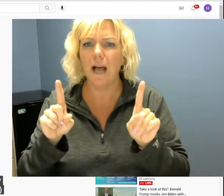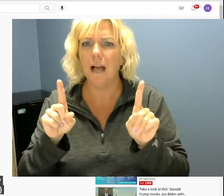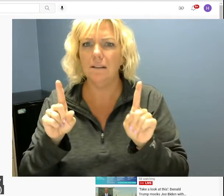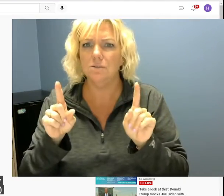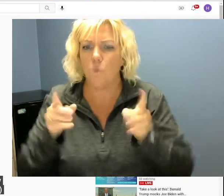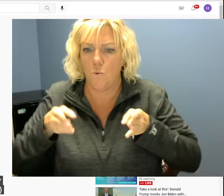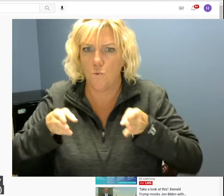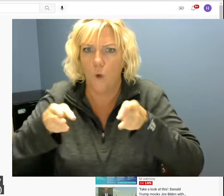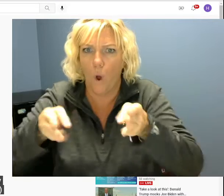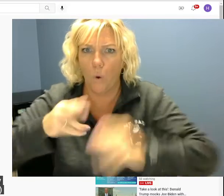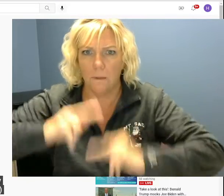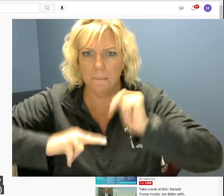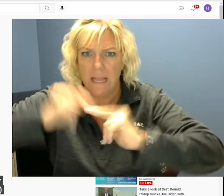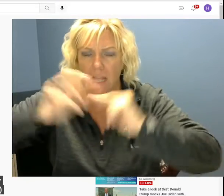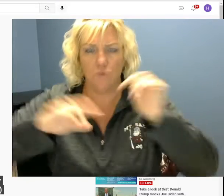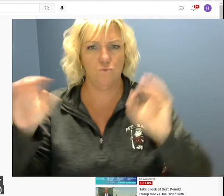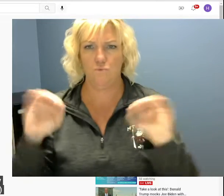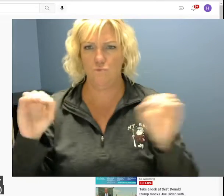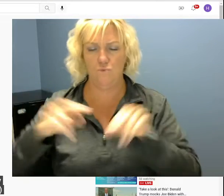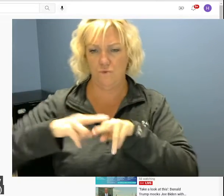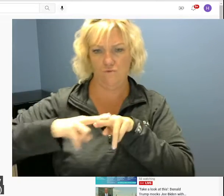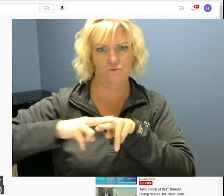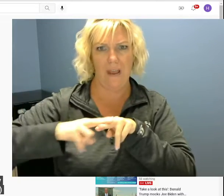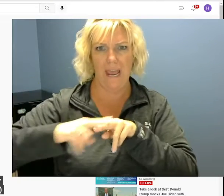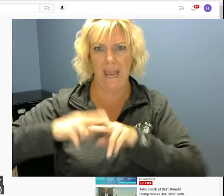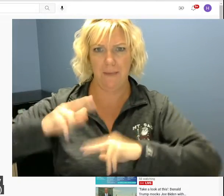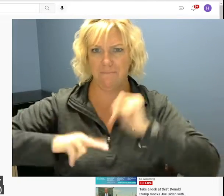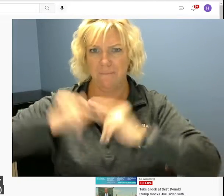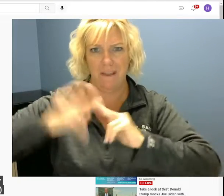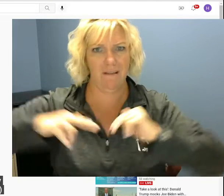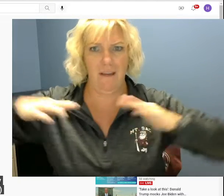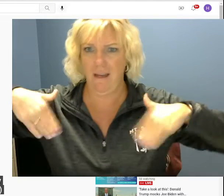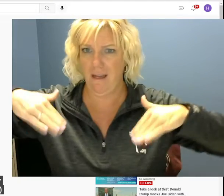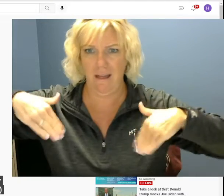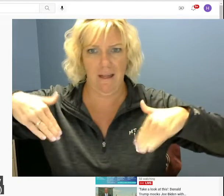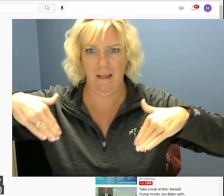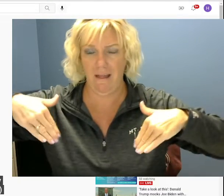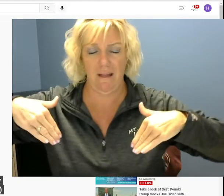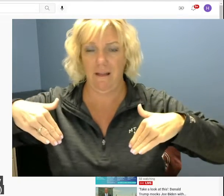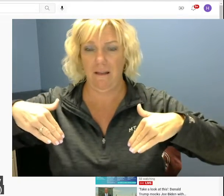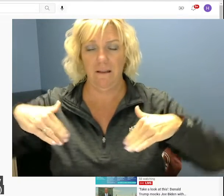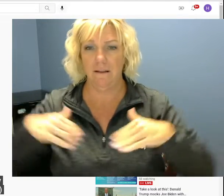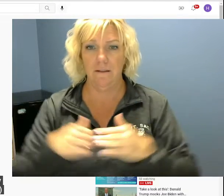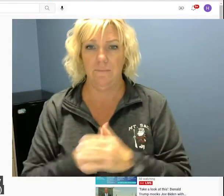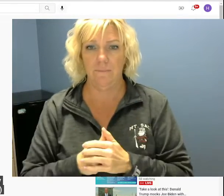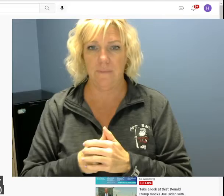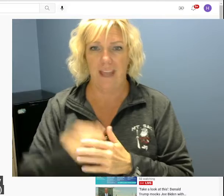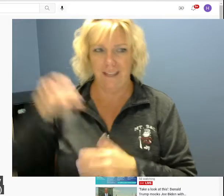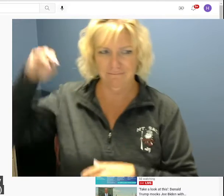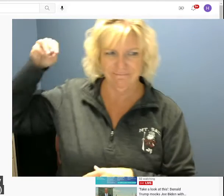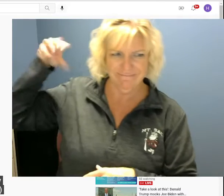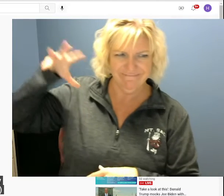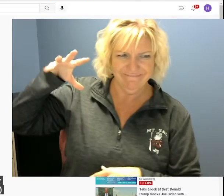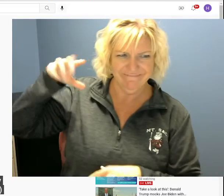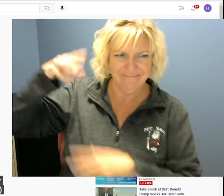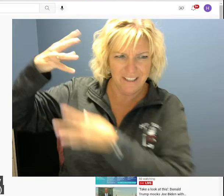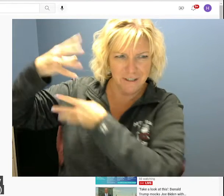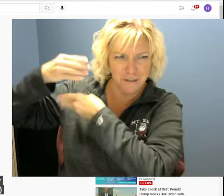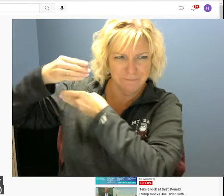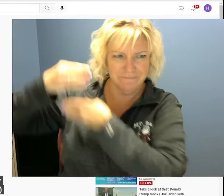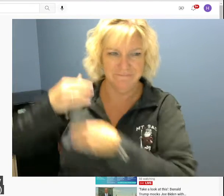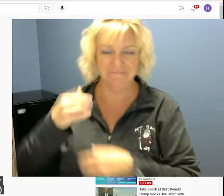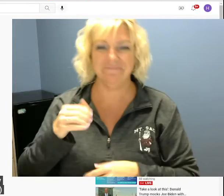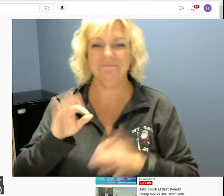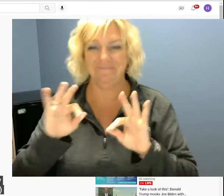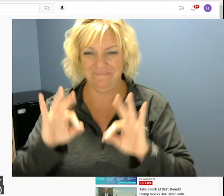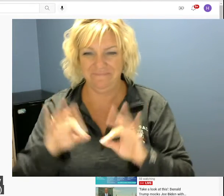roads or transportation networks, and so the only way you can, this funny glare coming in right here. There